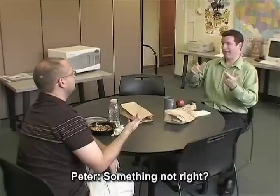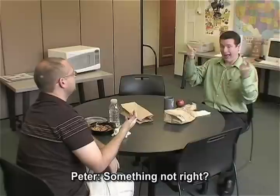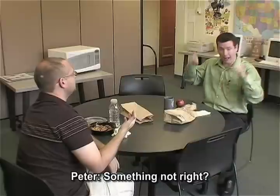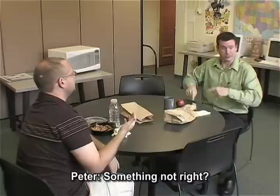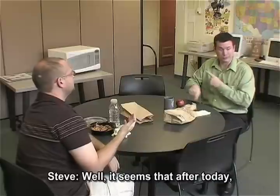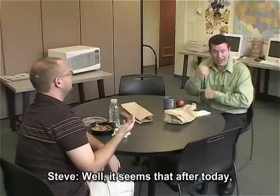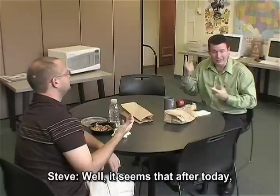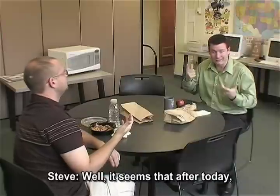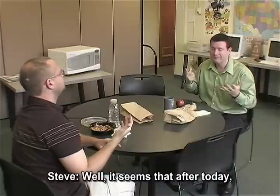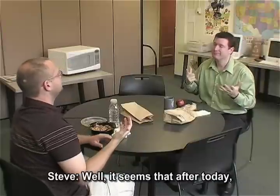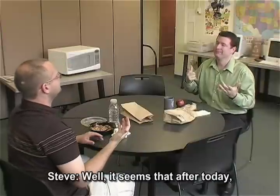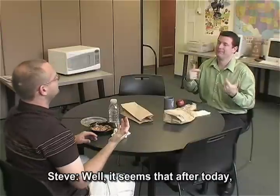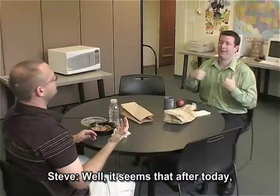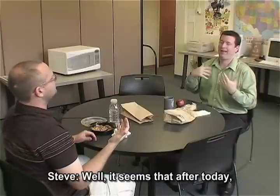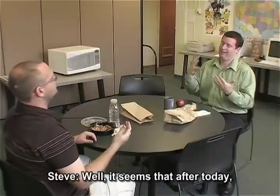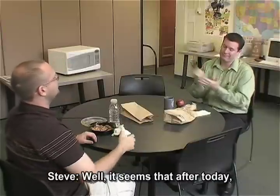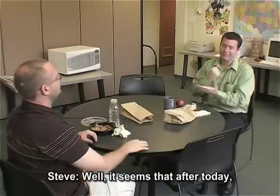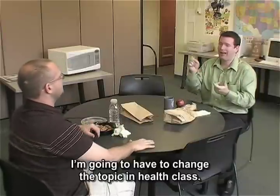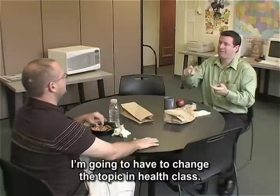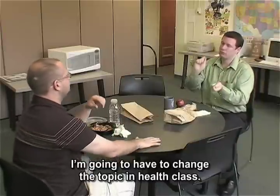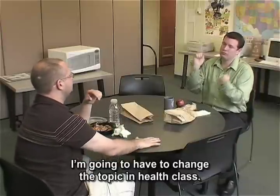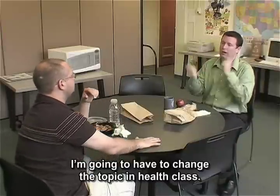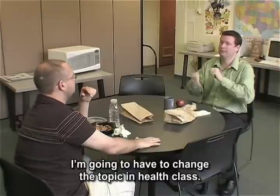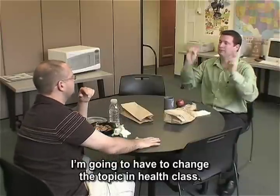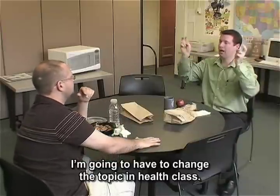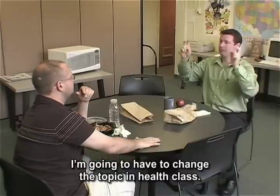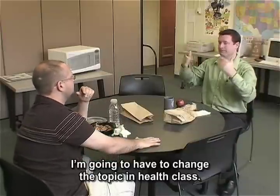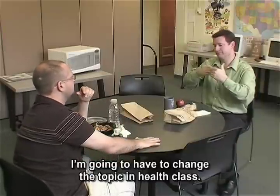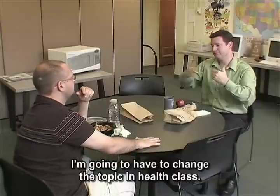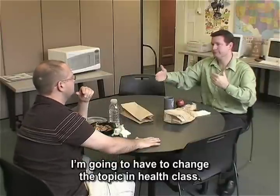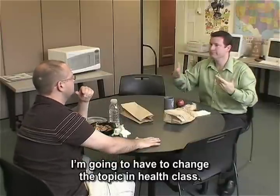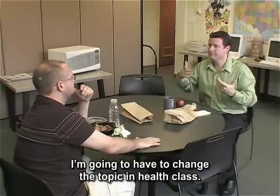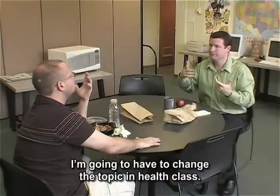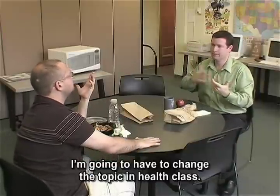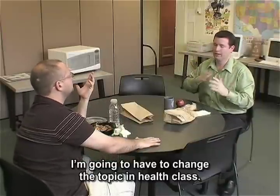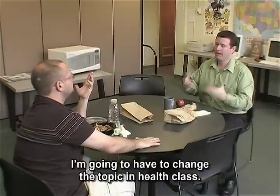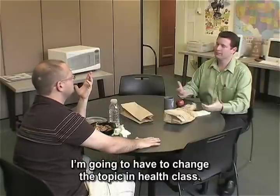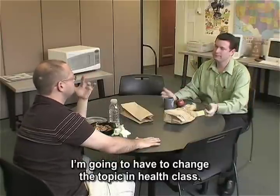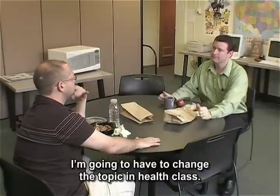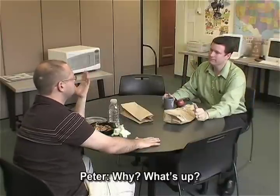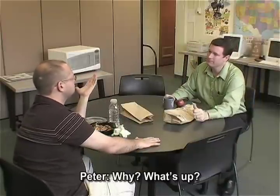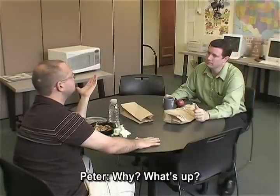Well, it seems that after today I'm going to have to change the topic in health class. Why? What's up?